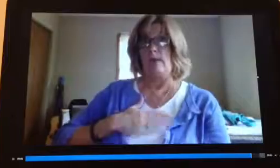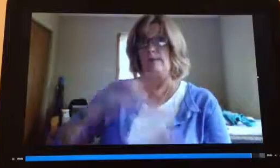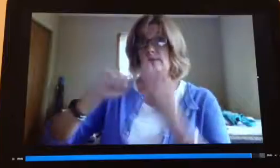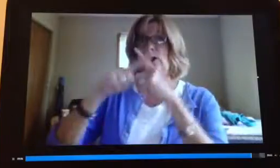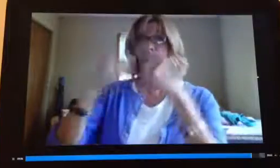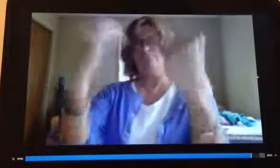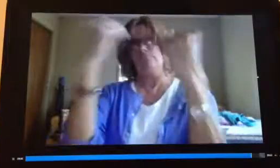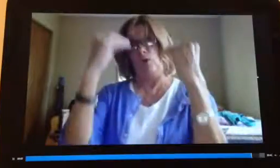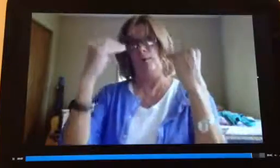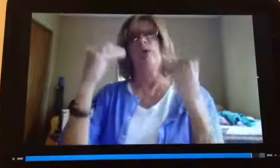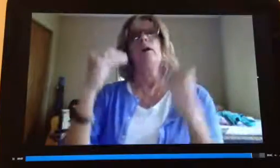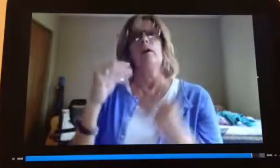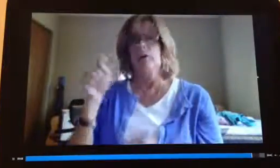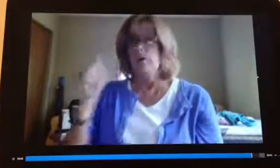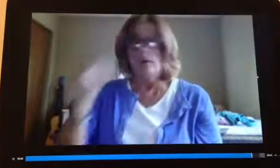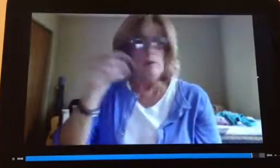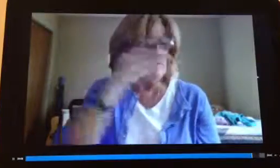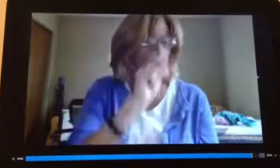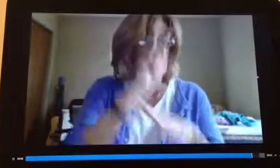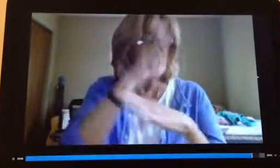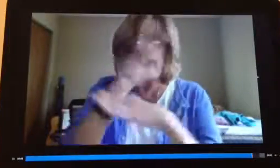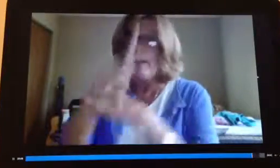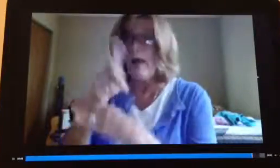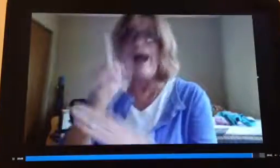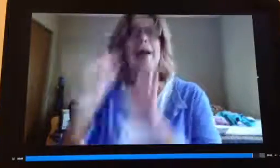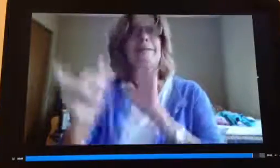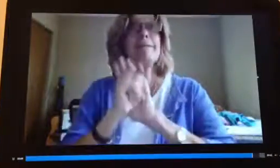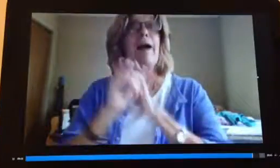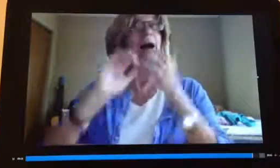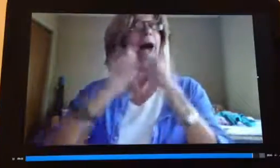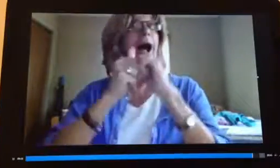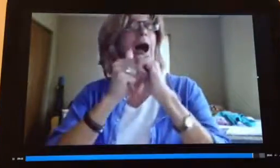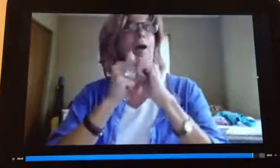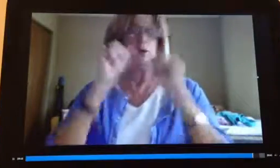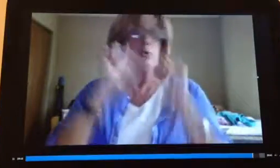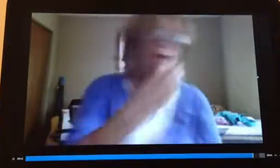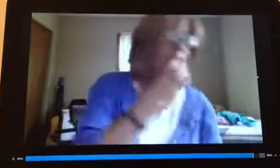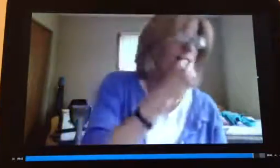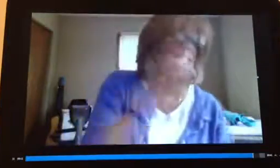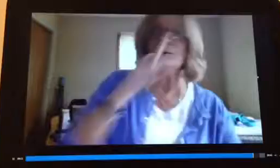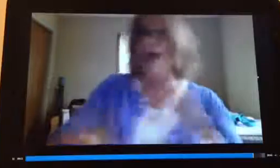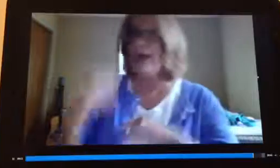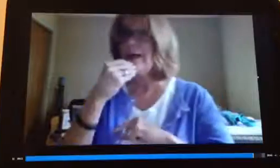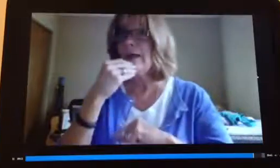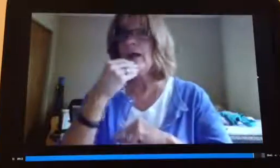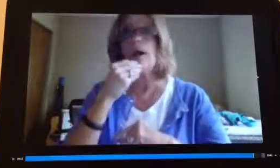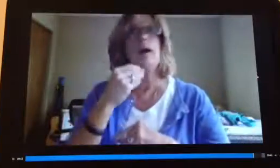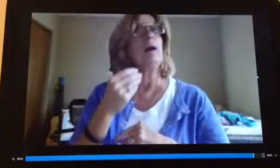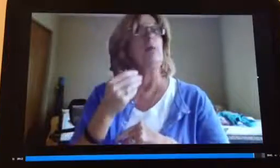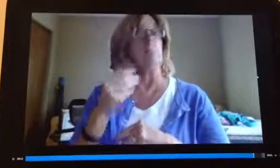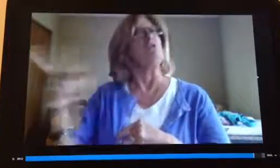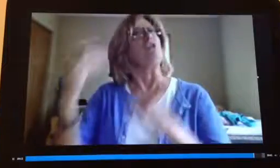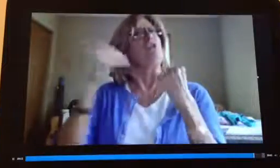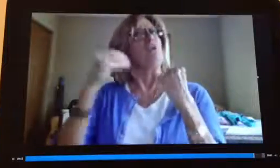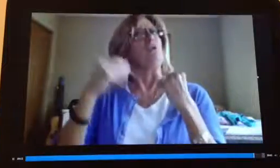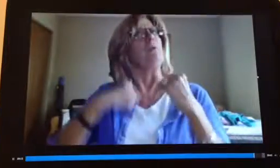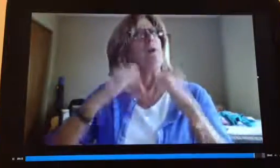and since I know a friend of mine had taught me how to identify plants that are poisonous versus